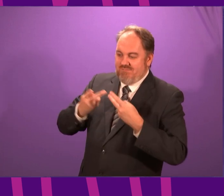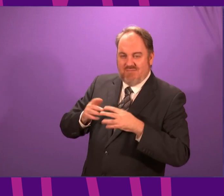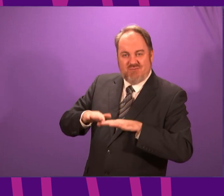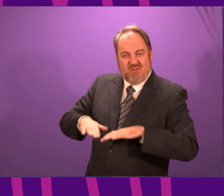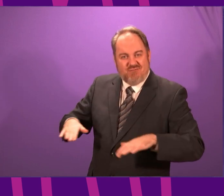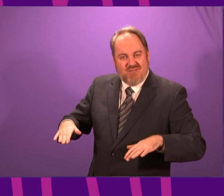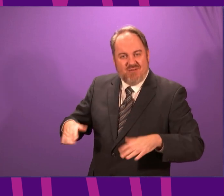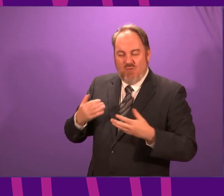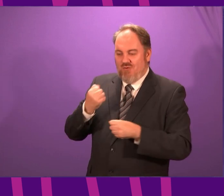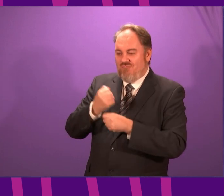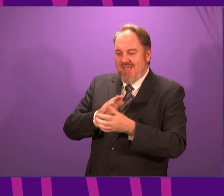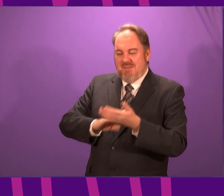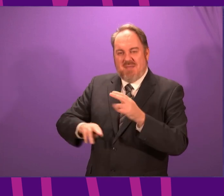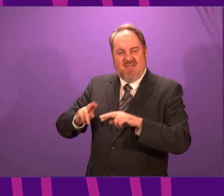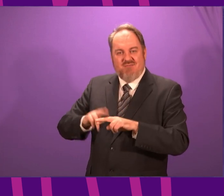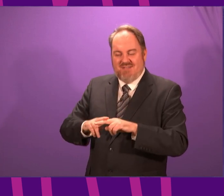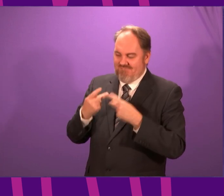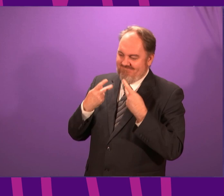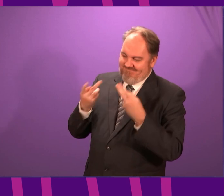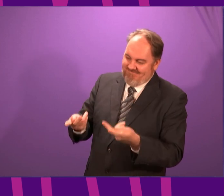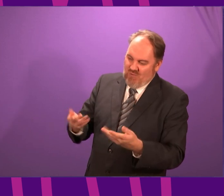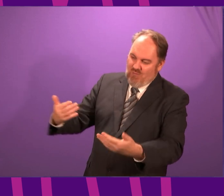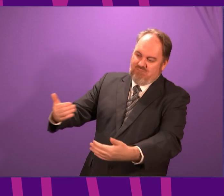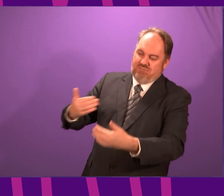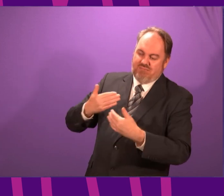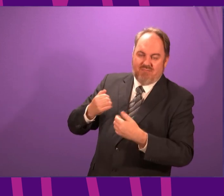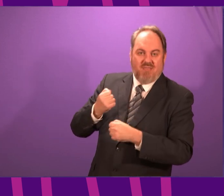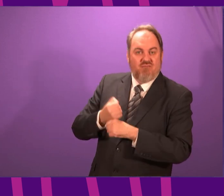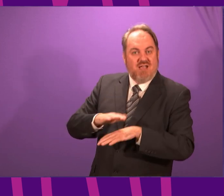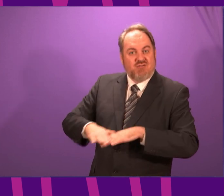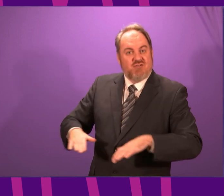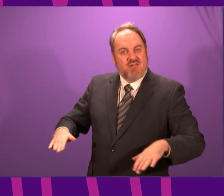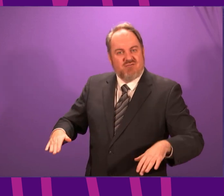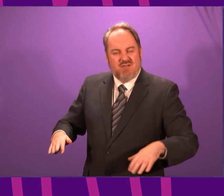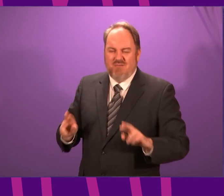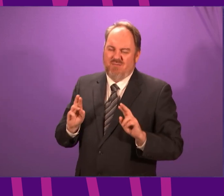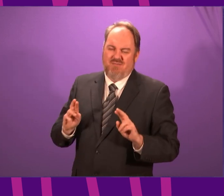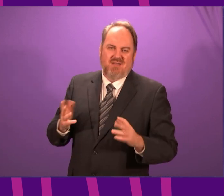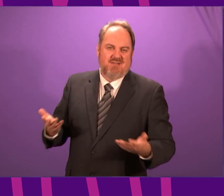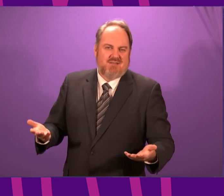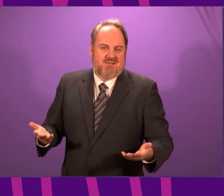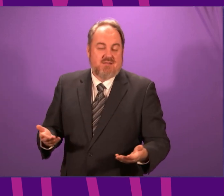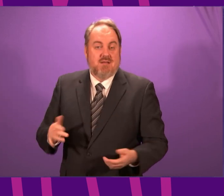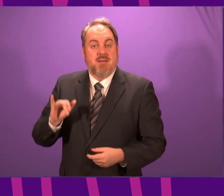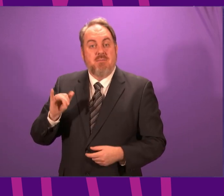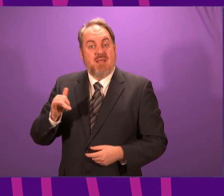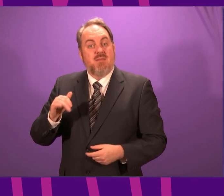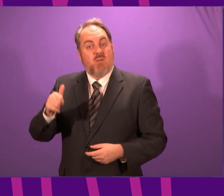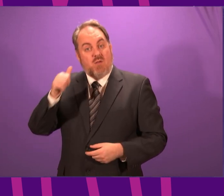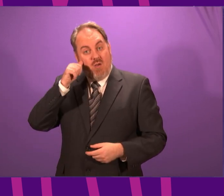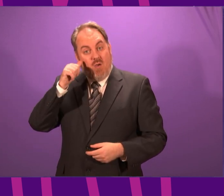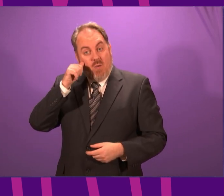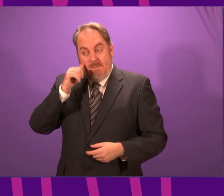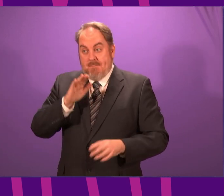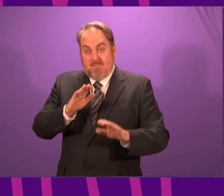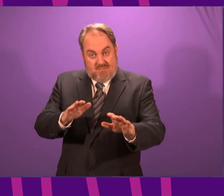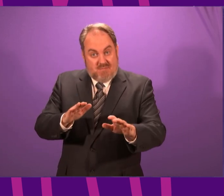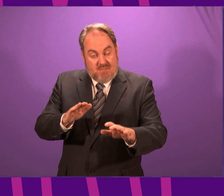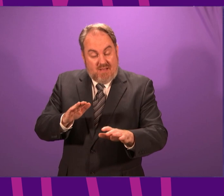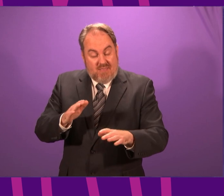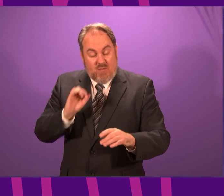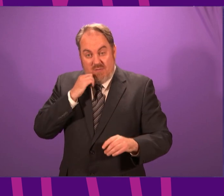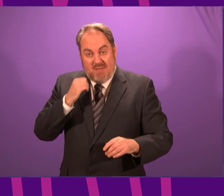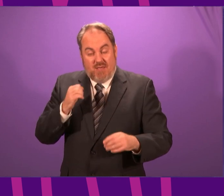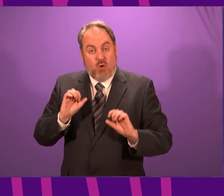importantly, grandparents could see grandchildren this Christmas. Counterintuitively, there may be a public health benefit to this, because if we